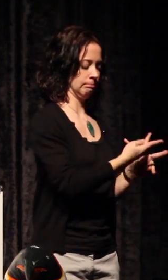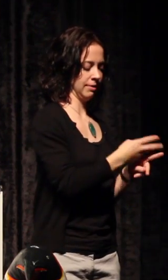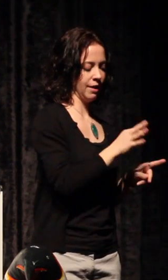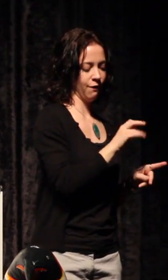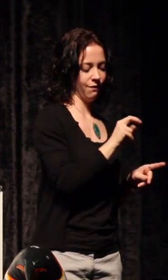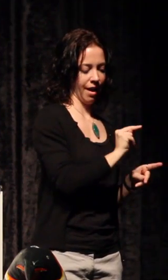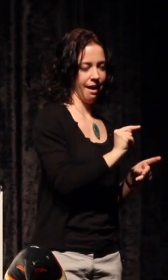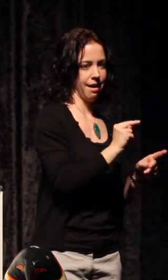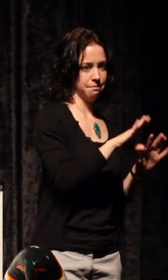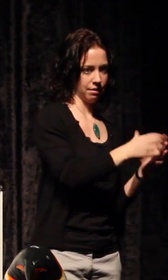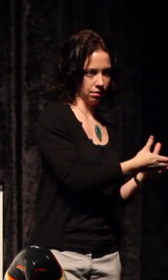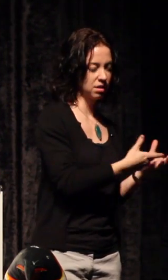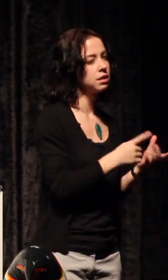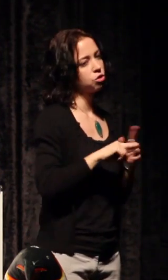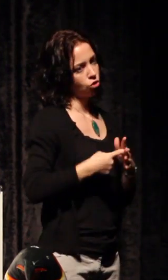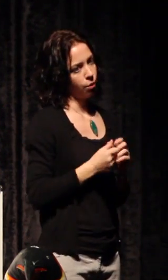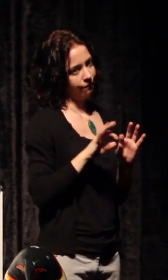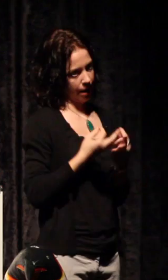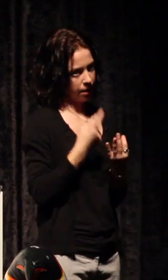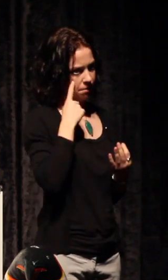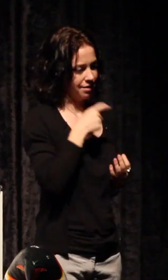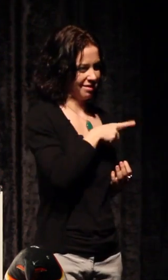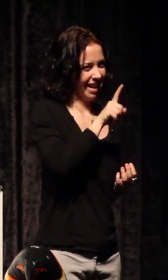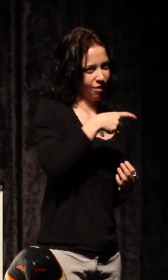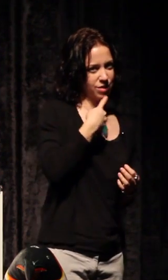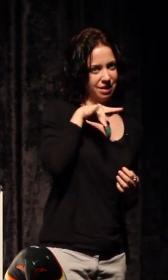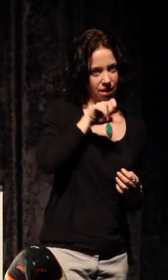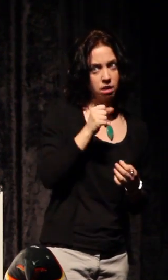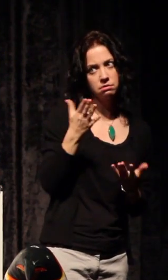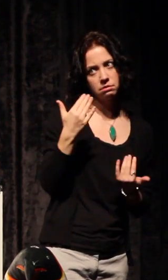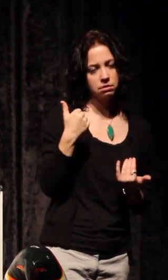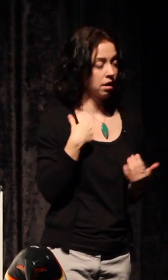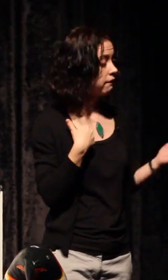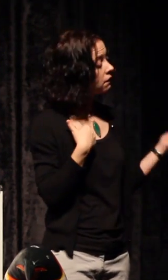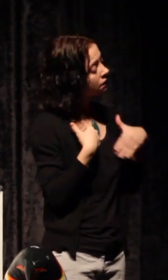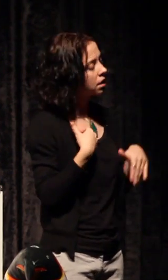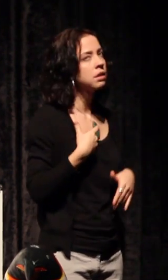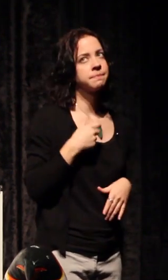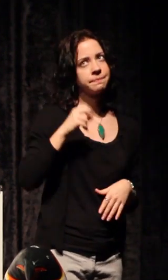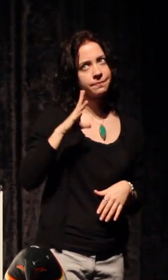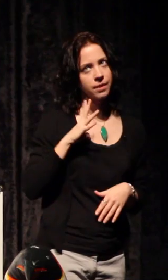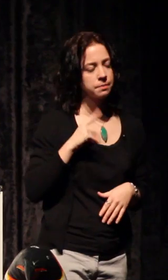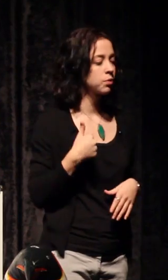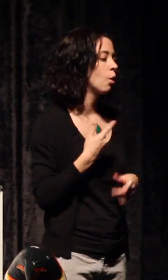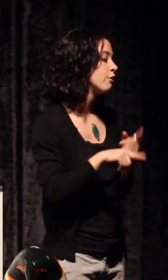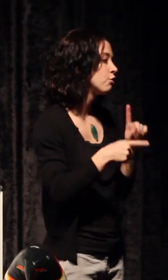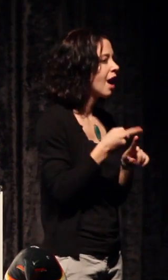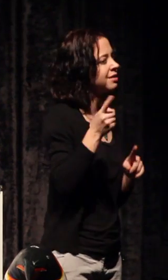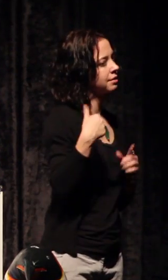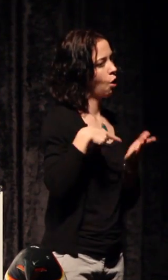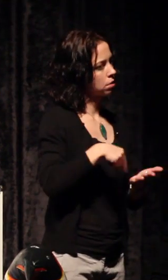with your immediate family, because they have to say yes when you invite them. And then you can have some friends, maybe they owe you a favor, or your backyard neighbor who's been listening